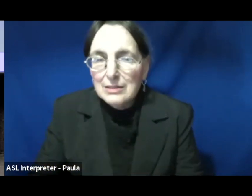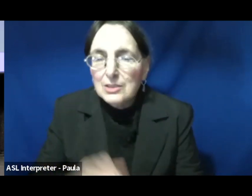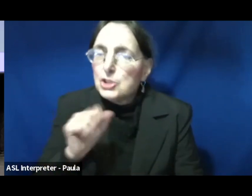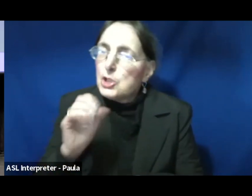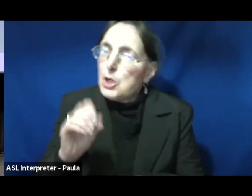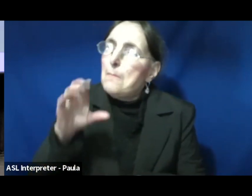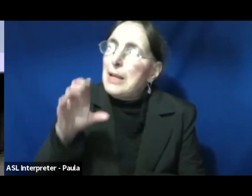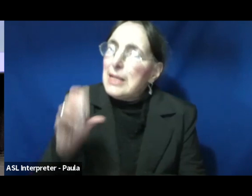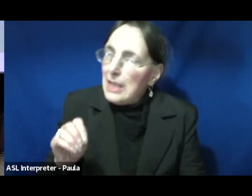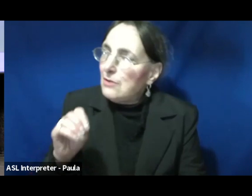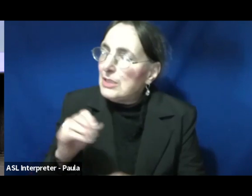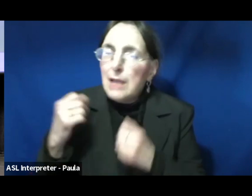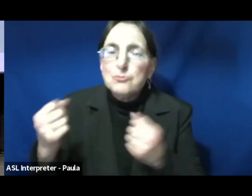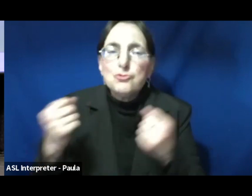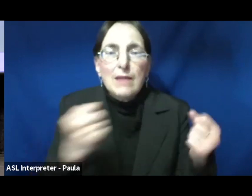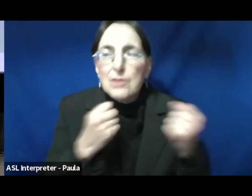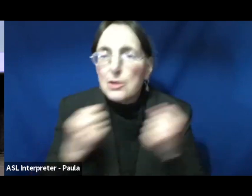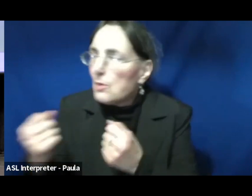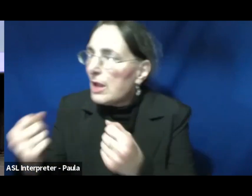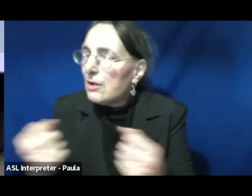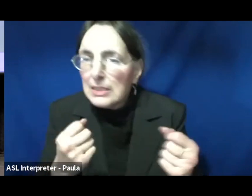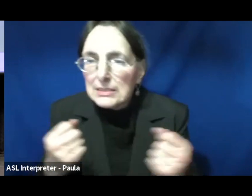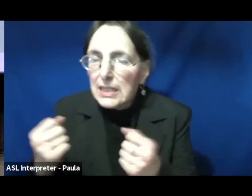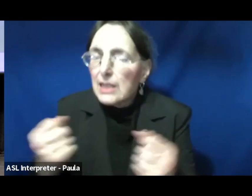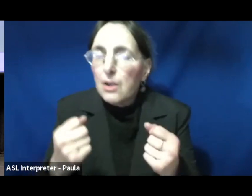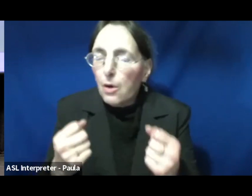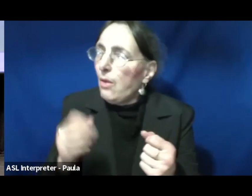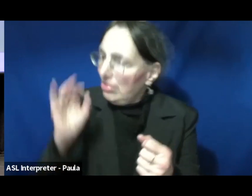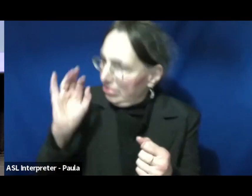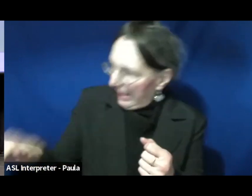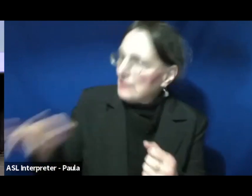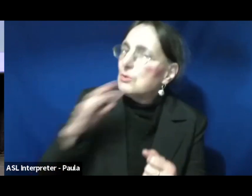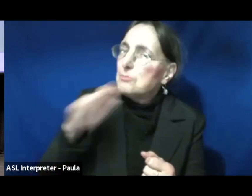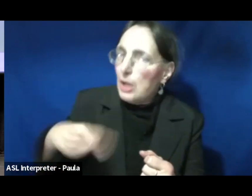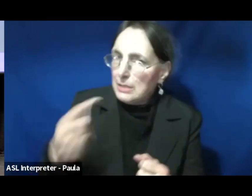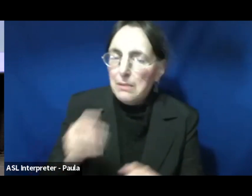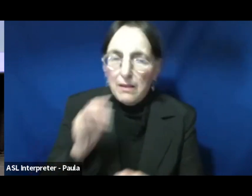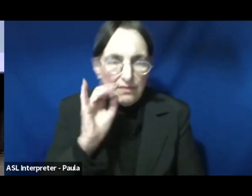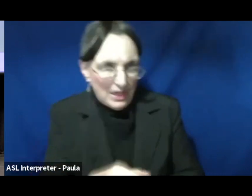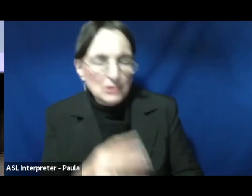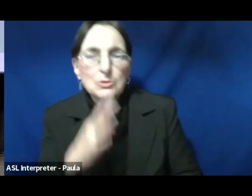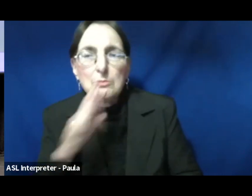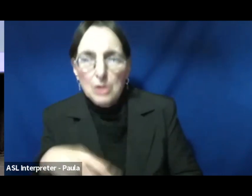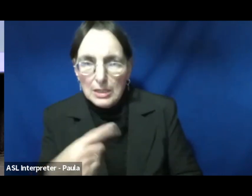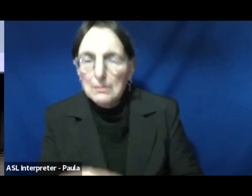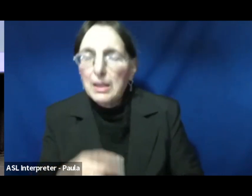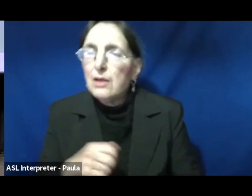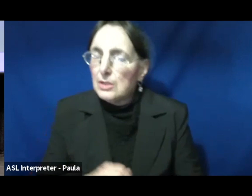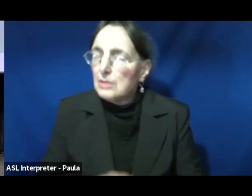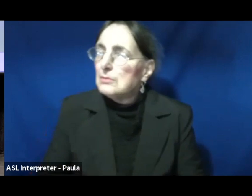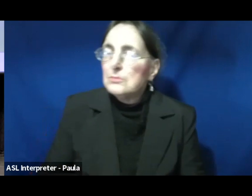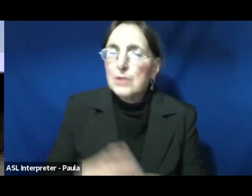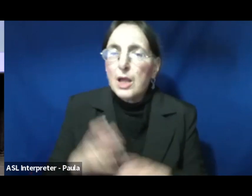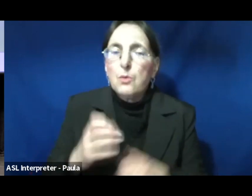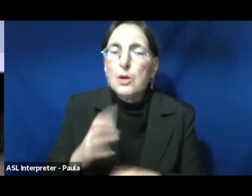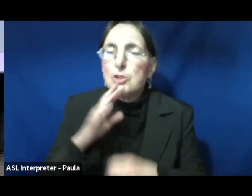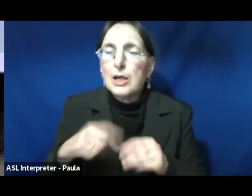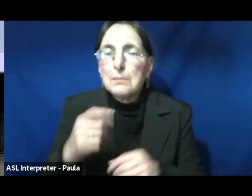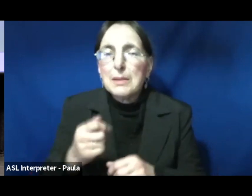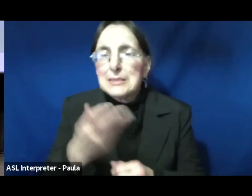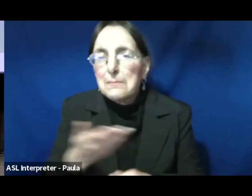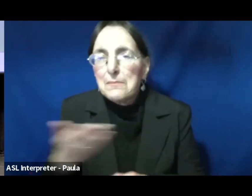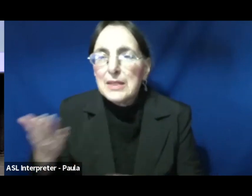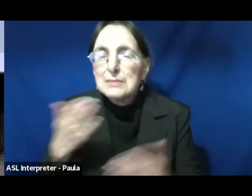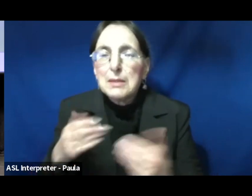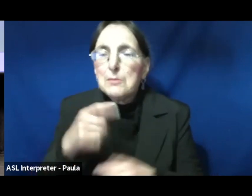taking pictures going, oh, this was around. What are they talking about? To all my African brothers in the room, I'm going to talk about a few things that you may have seen when you were growing up in